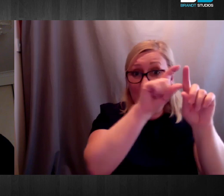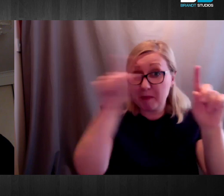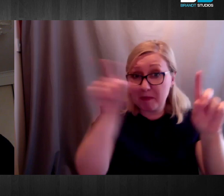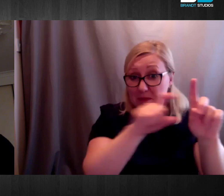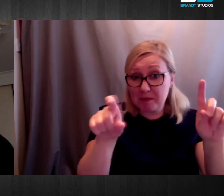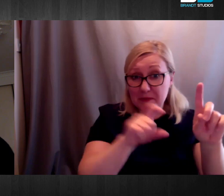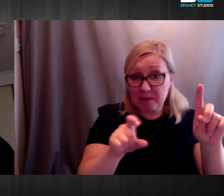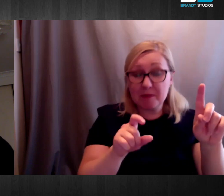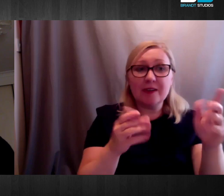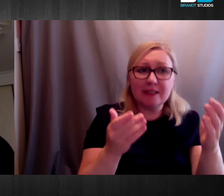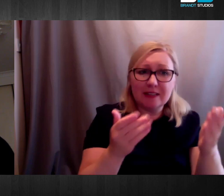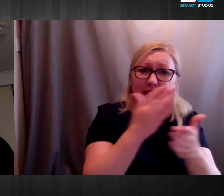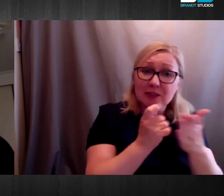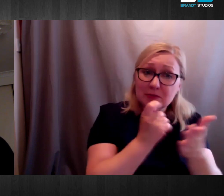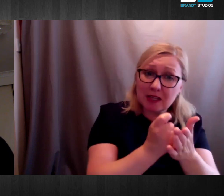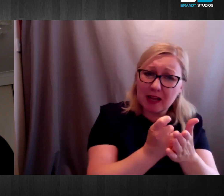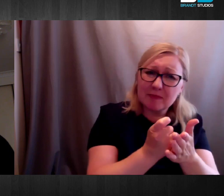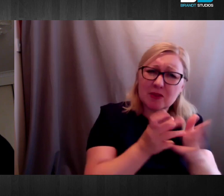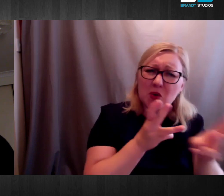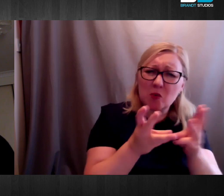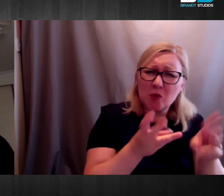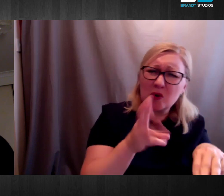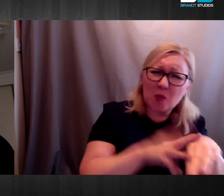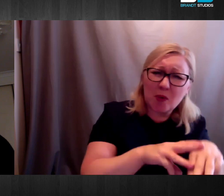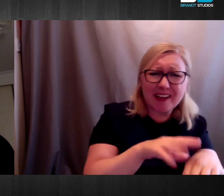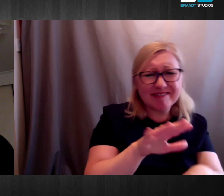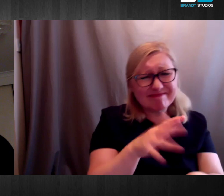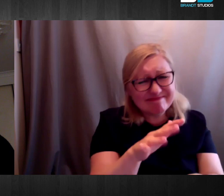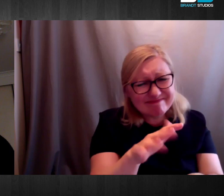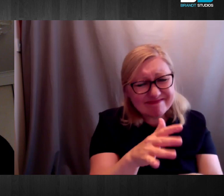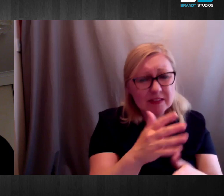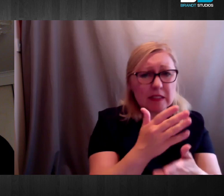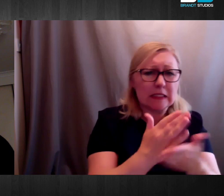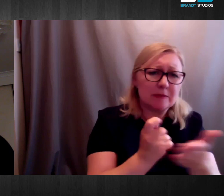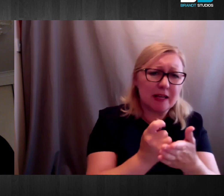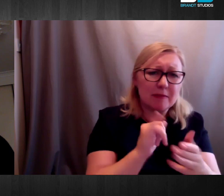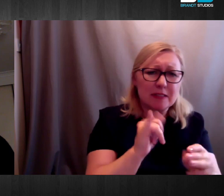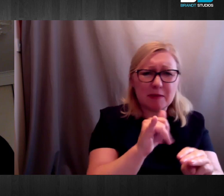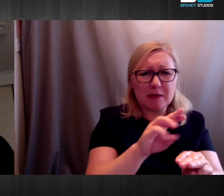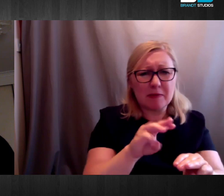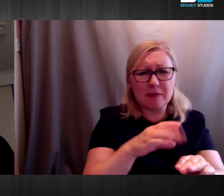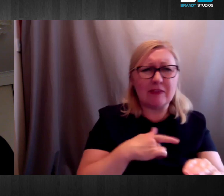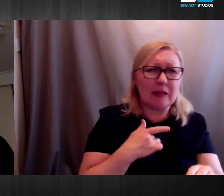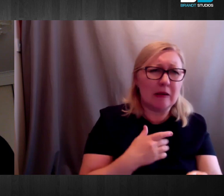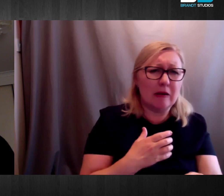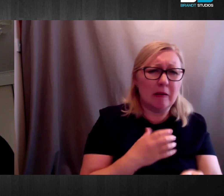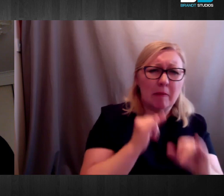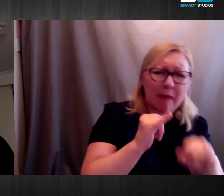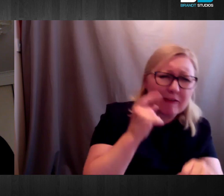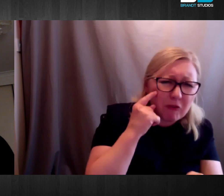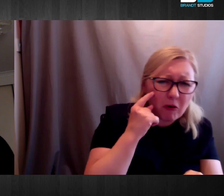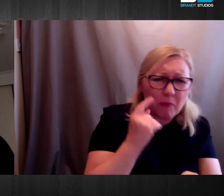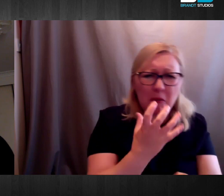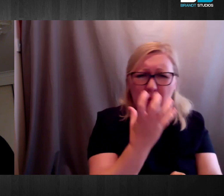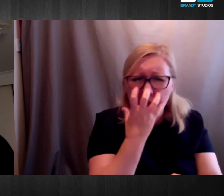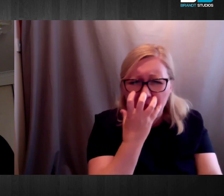were perhaps a bit grumpy or a bit aggressive and not putting their feedback forward in a way that